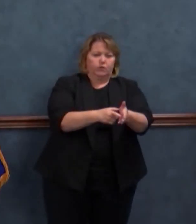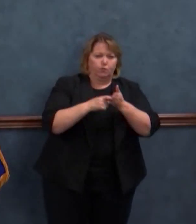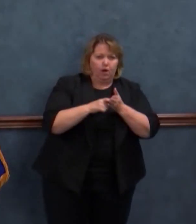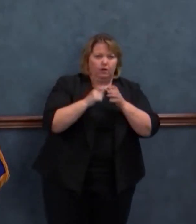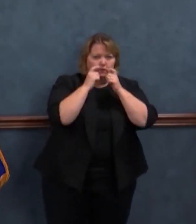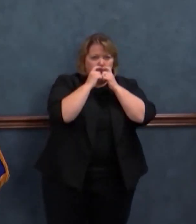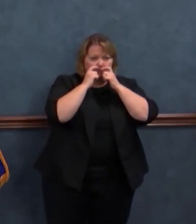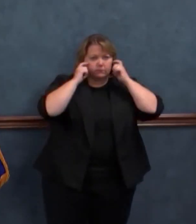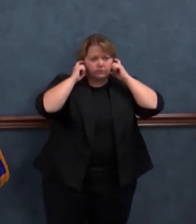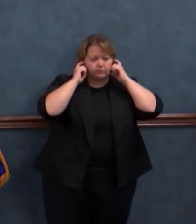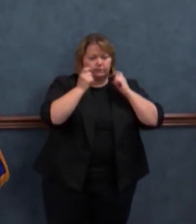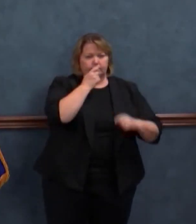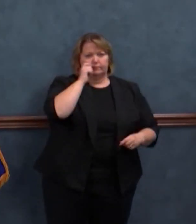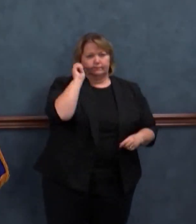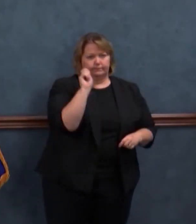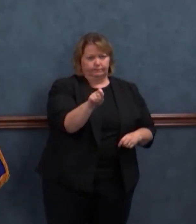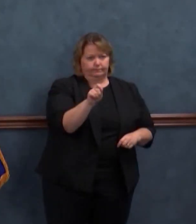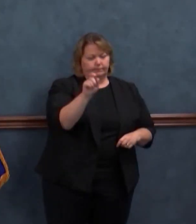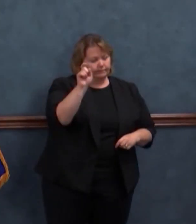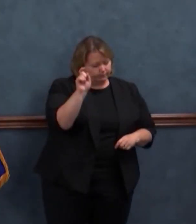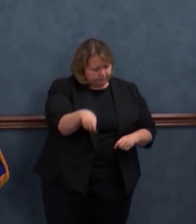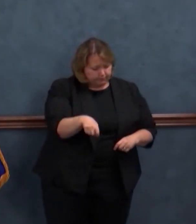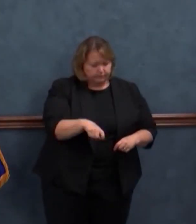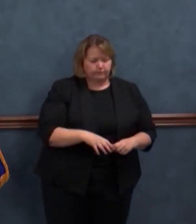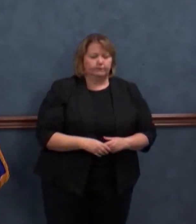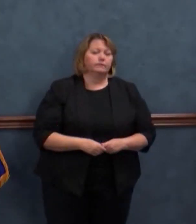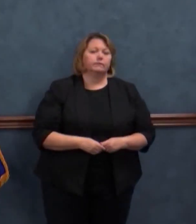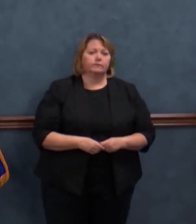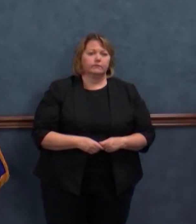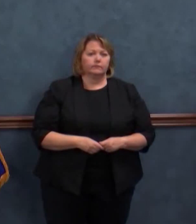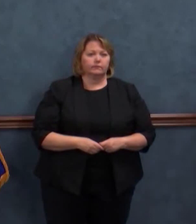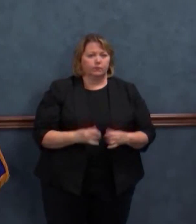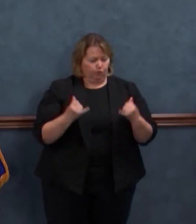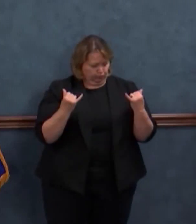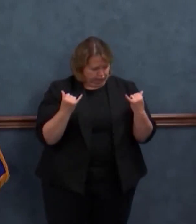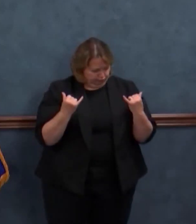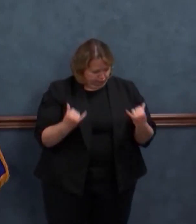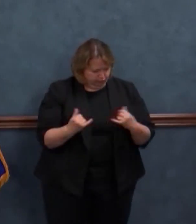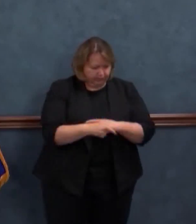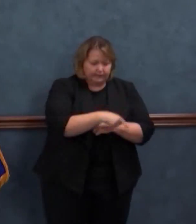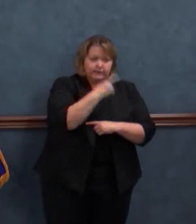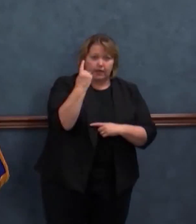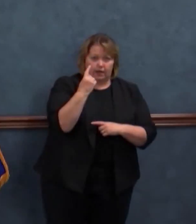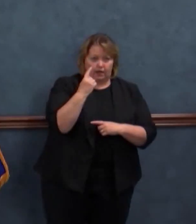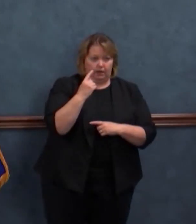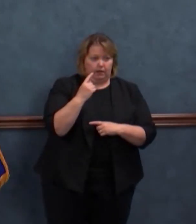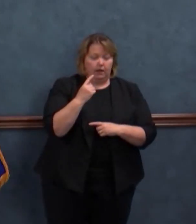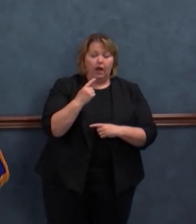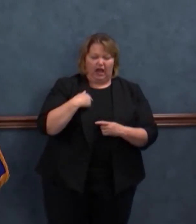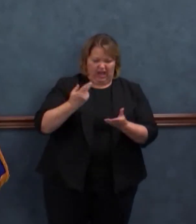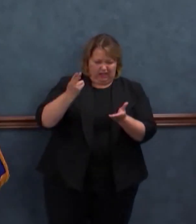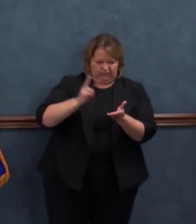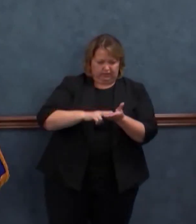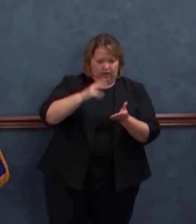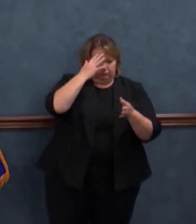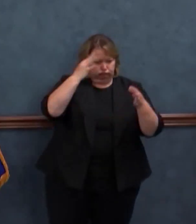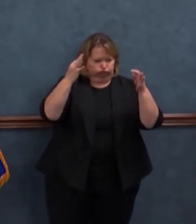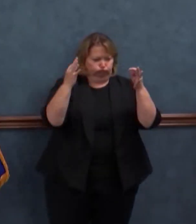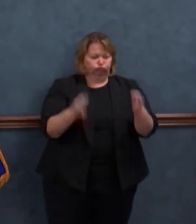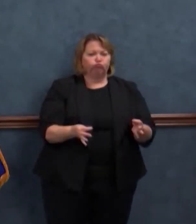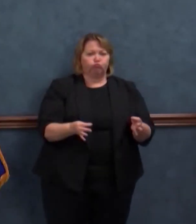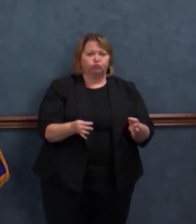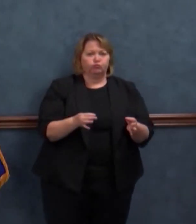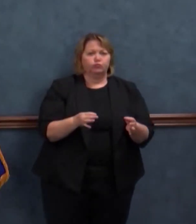of our daily lives. That's why today, at the recommendation of the medical advisory team, I signed a directive with a new requirement